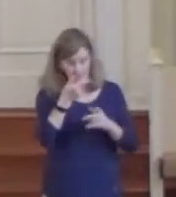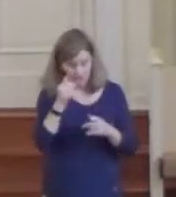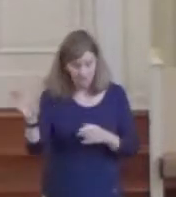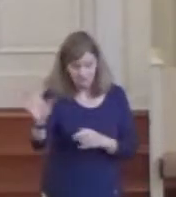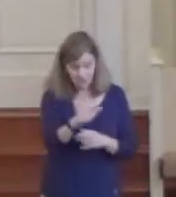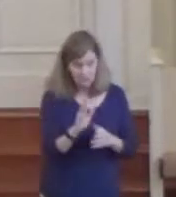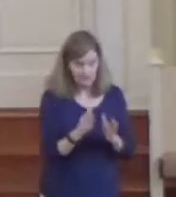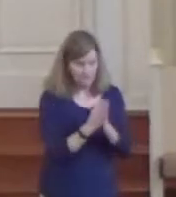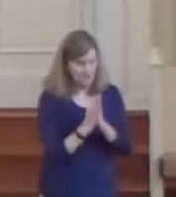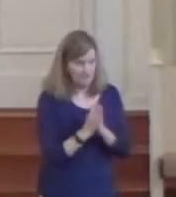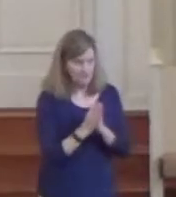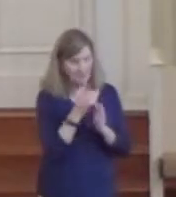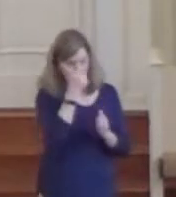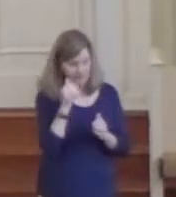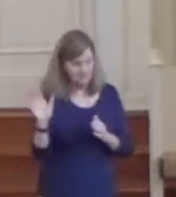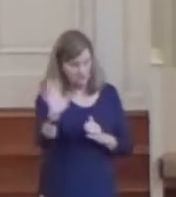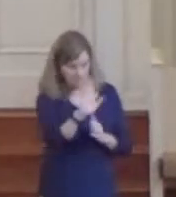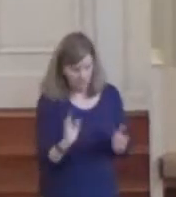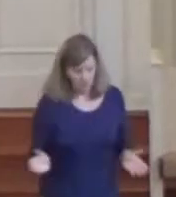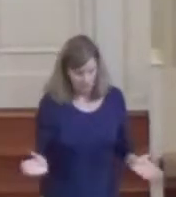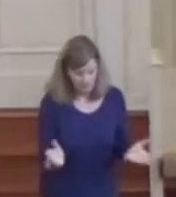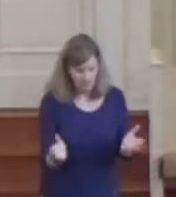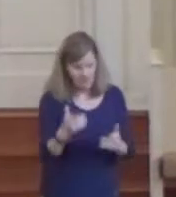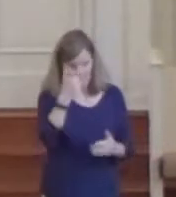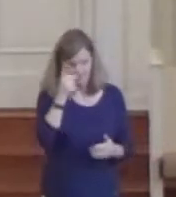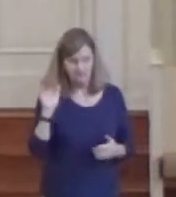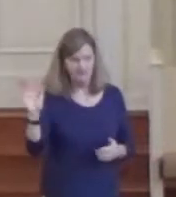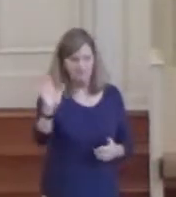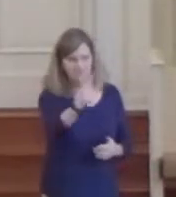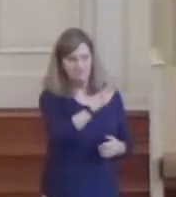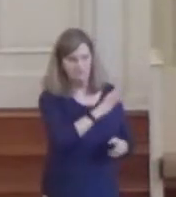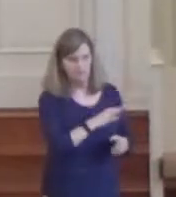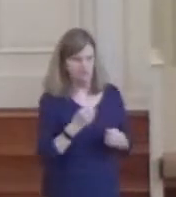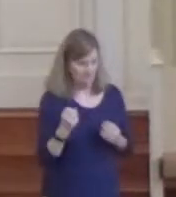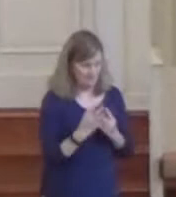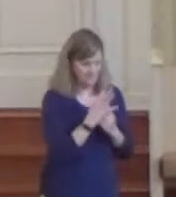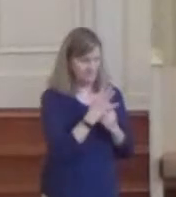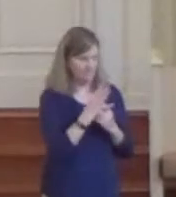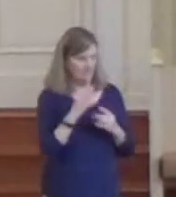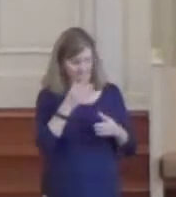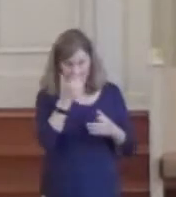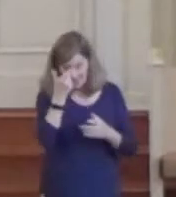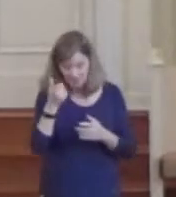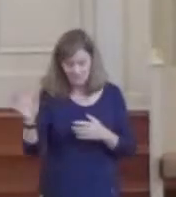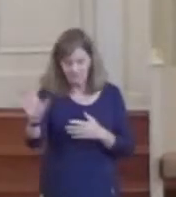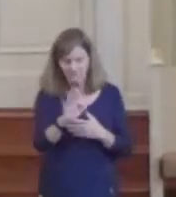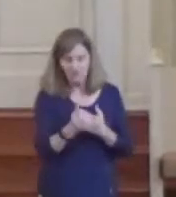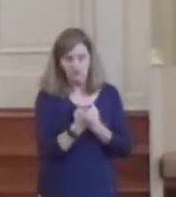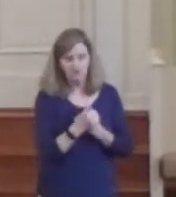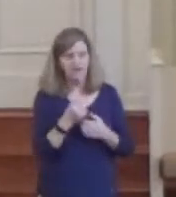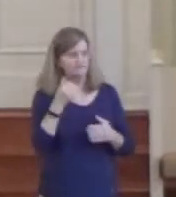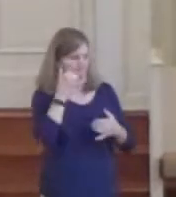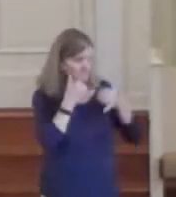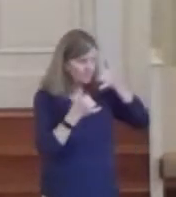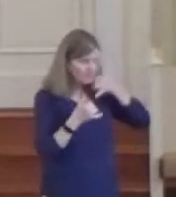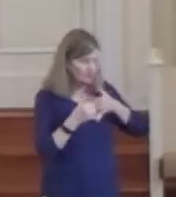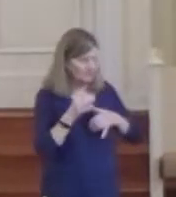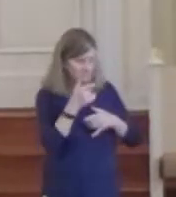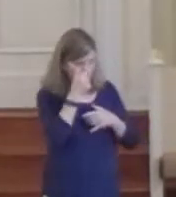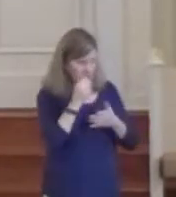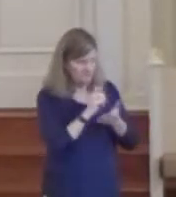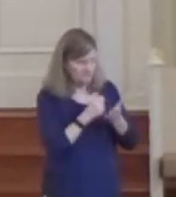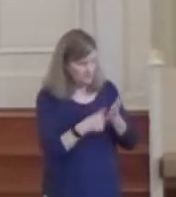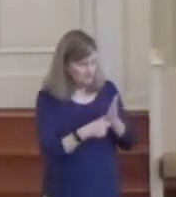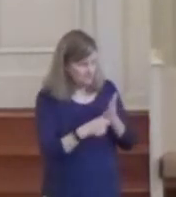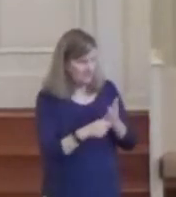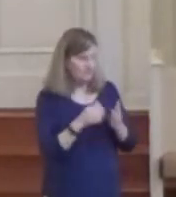your prayers, because of your encouragement, because of your inspiration, because of your love, because of your phone calls, because of your letters,